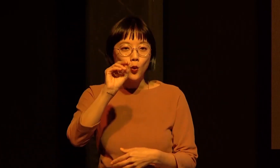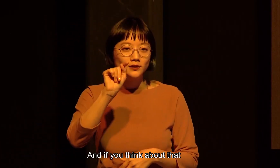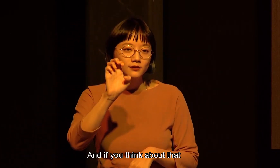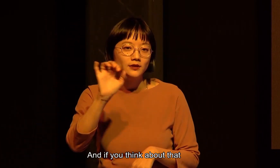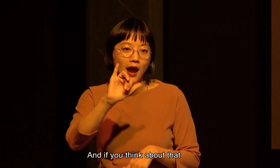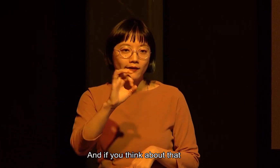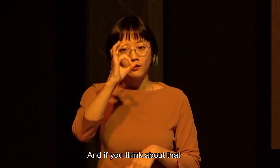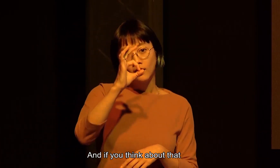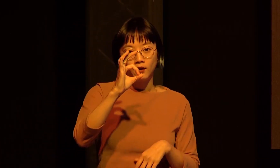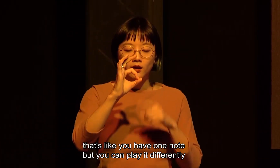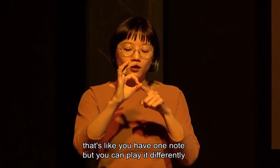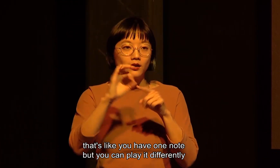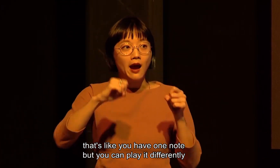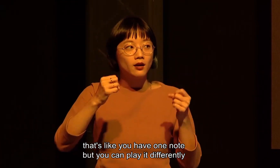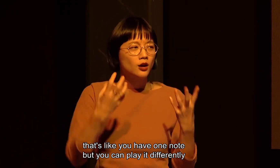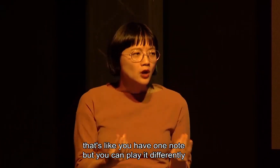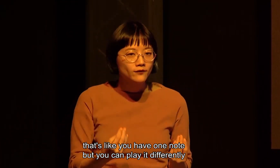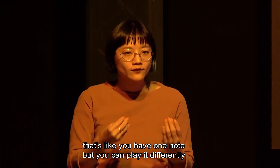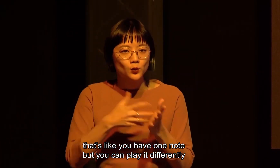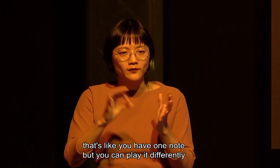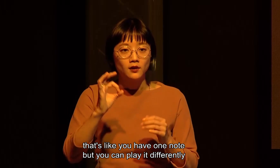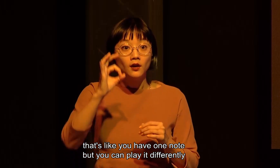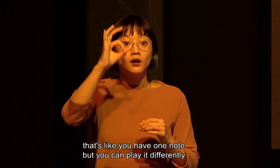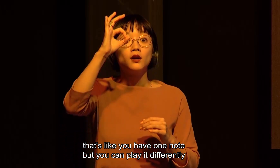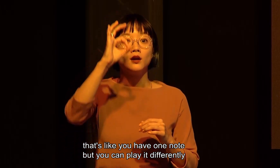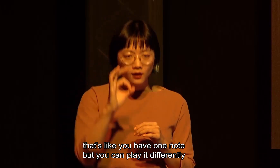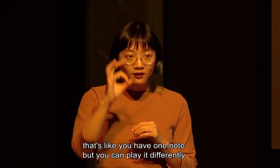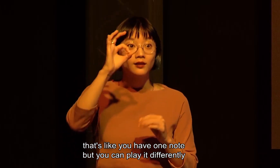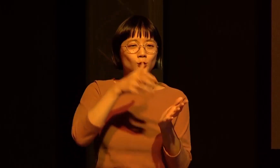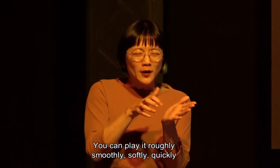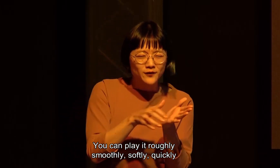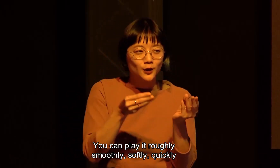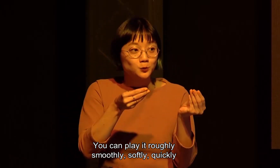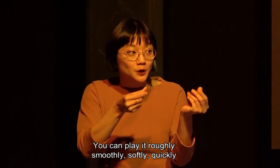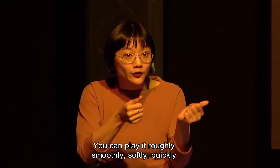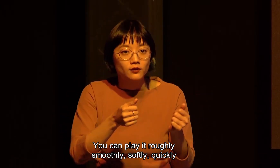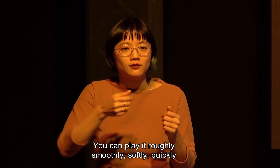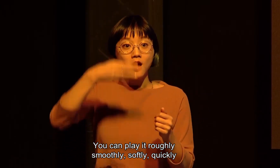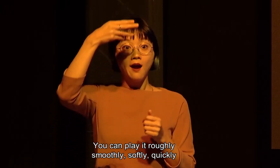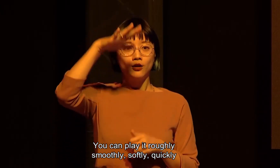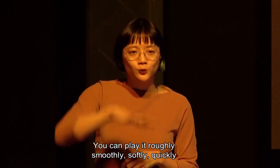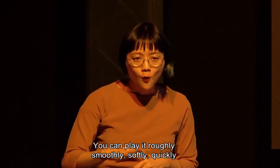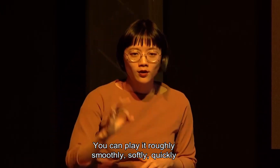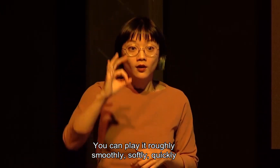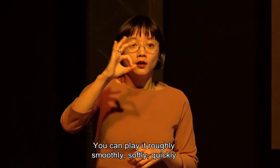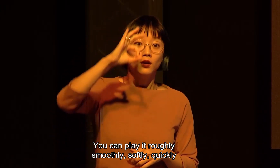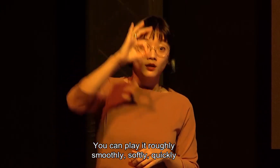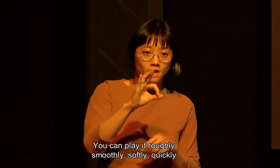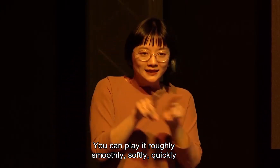And if you think about that, that's like you have one note, but you can play it differently. You can play it roughly, smoothly, softly,